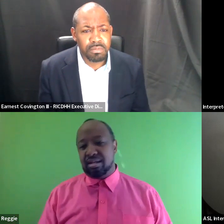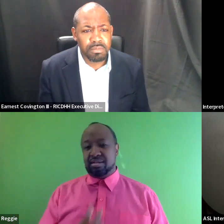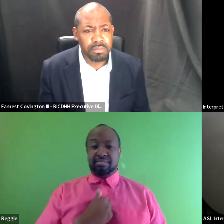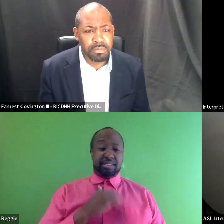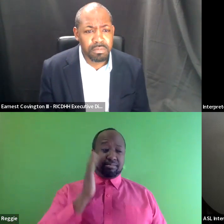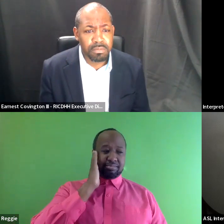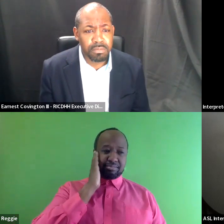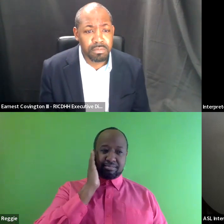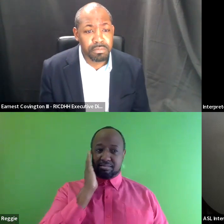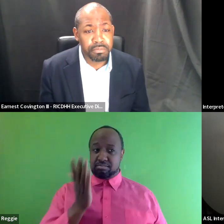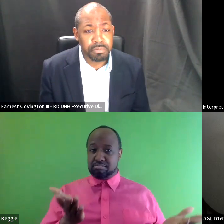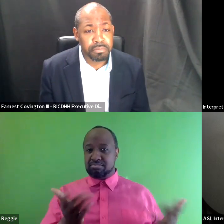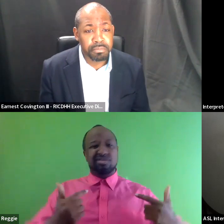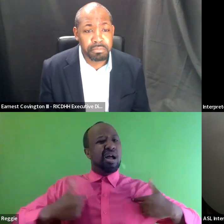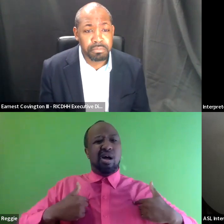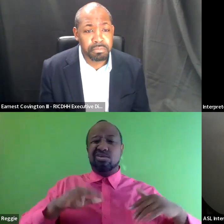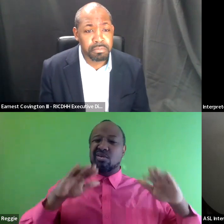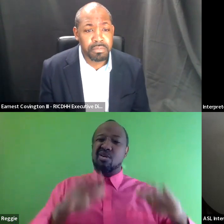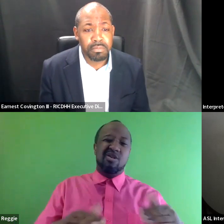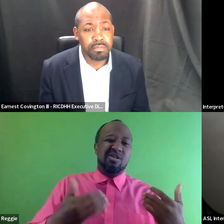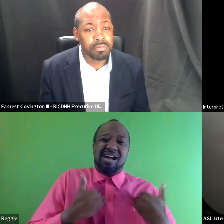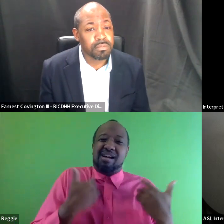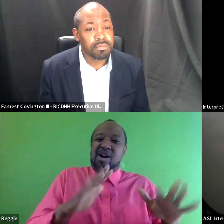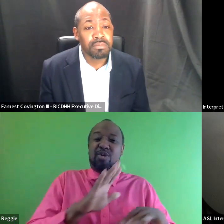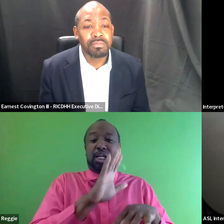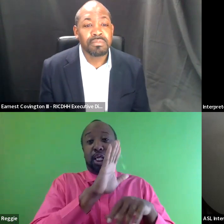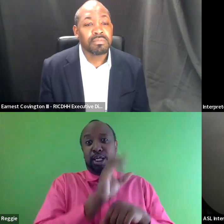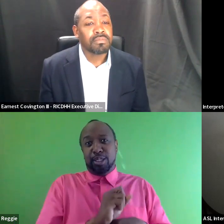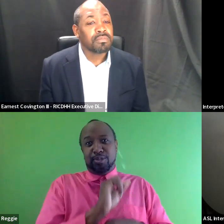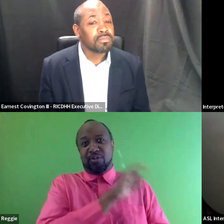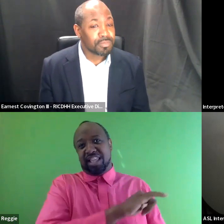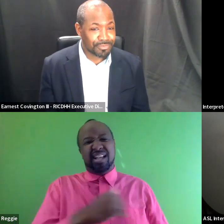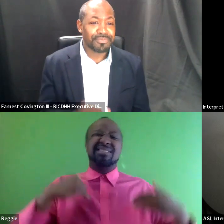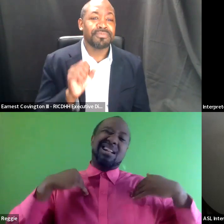And they're speaking, right? Of course, blah, blah, blah, blah. Everything's flying at me. I was